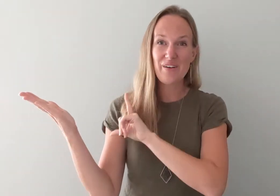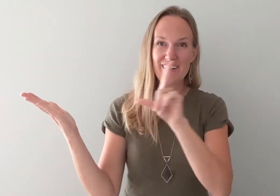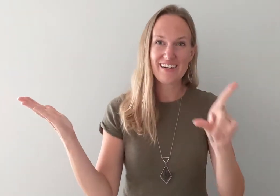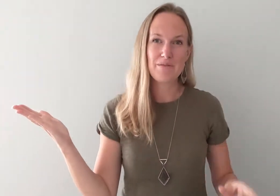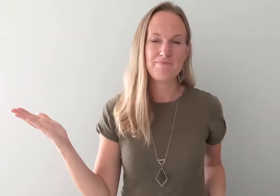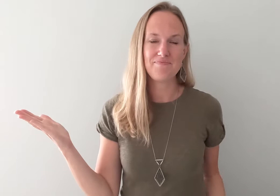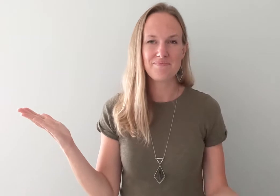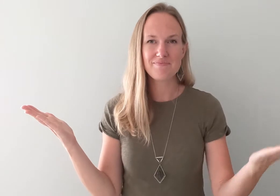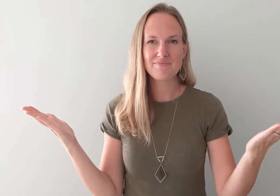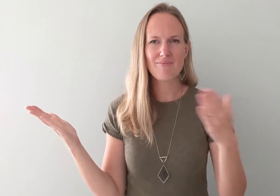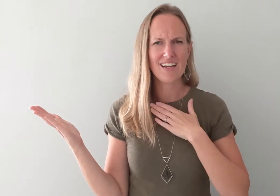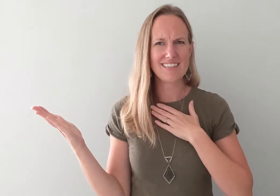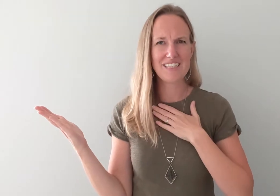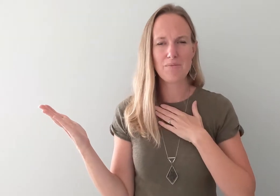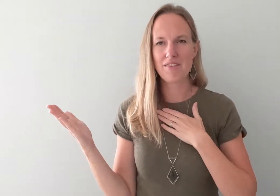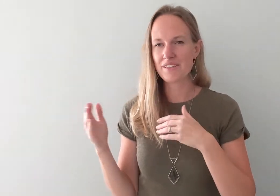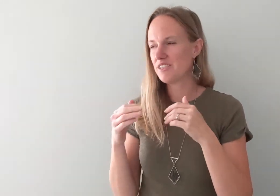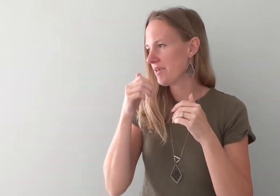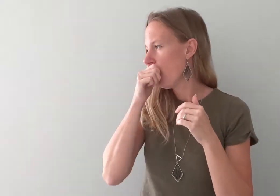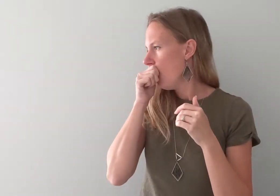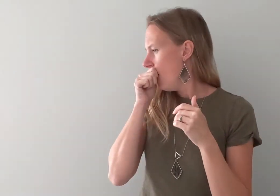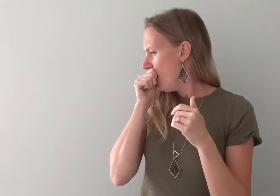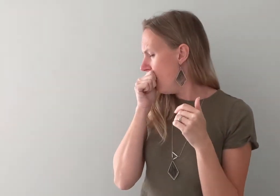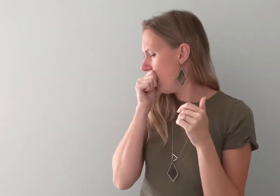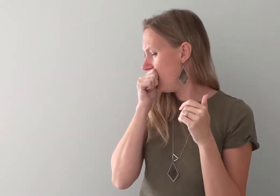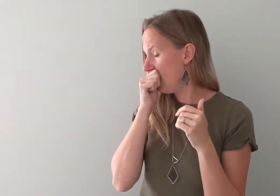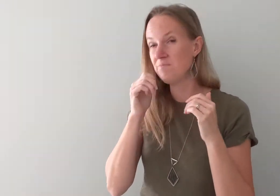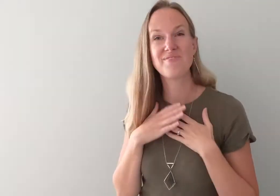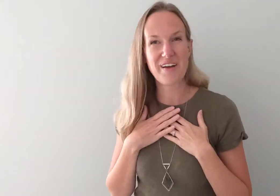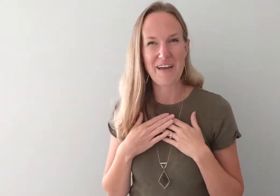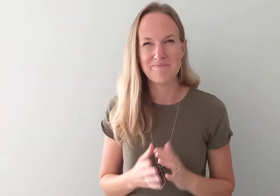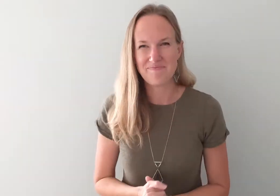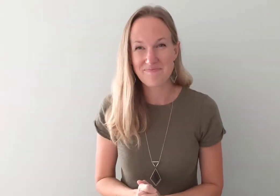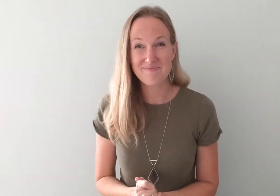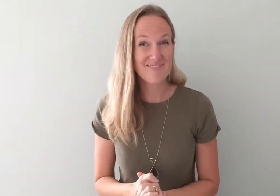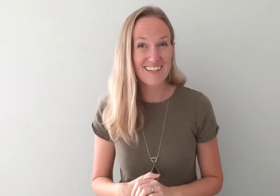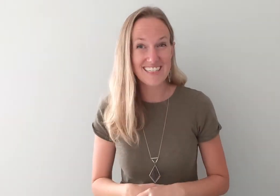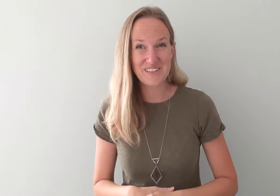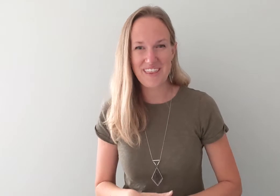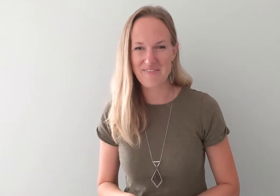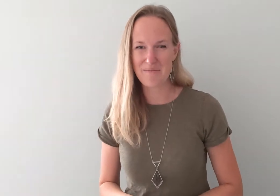Lord. I got a tickle in my throat, excuse me. Okay, let's try that from the